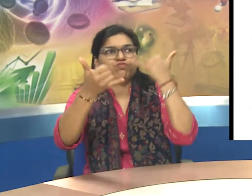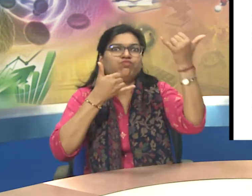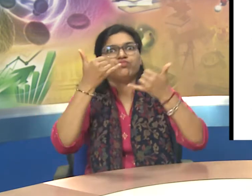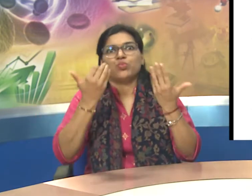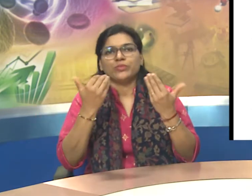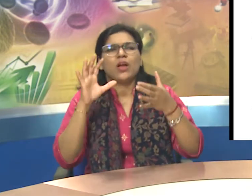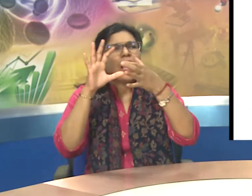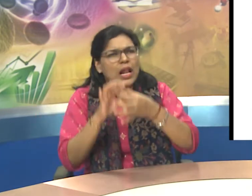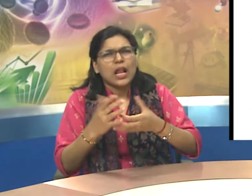popular